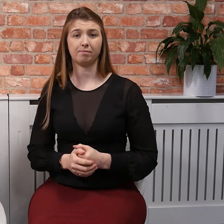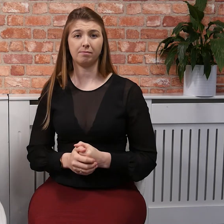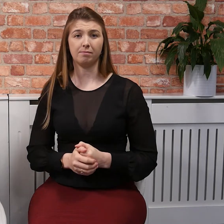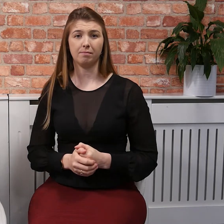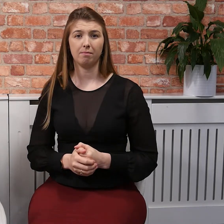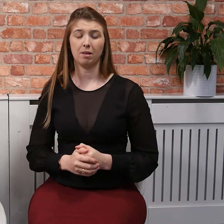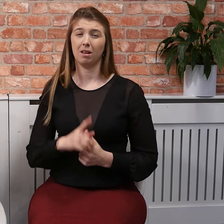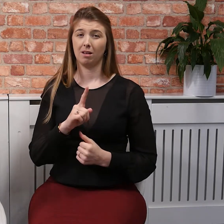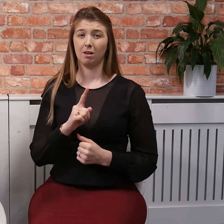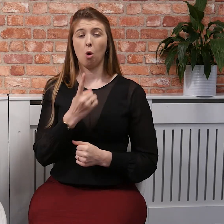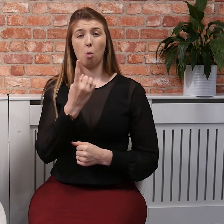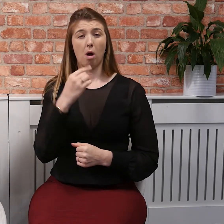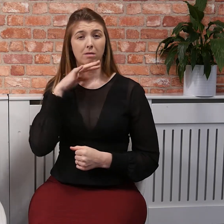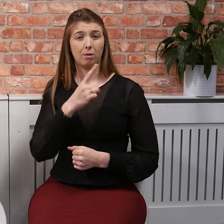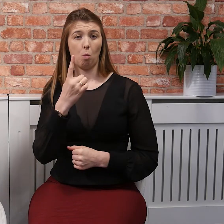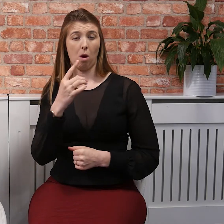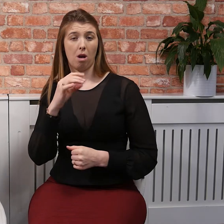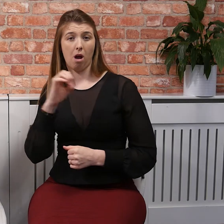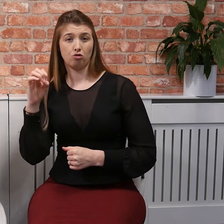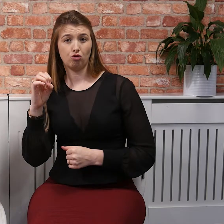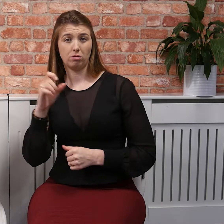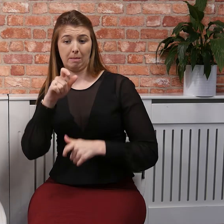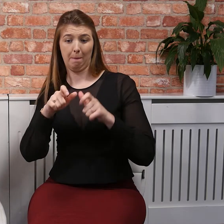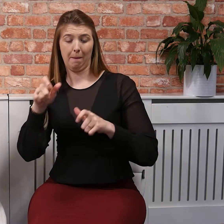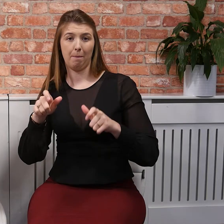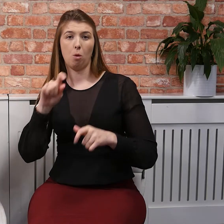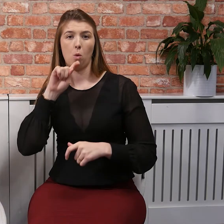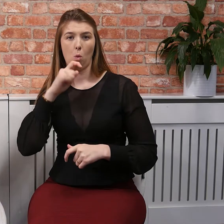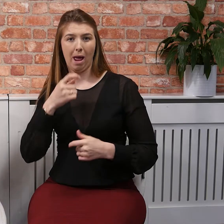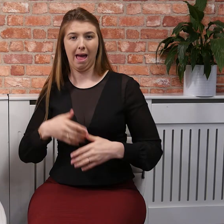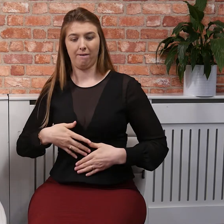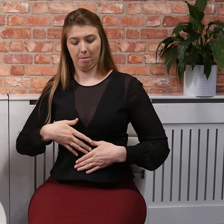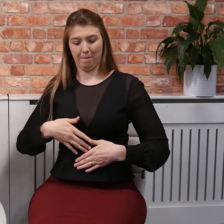miscarriage, miscarriage after miscarriage after miscarriage.